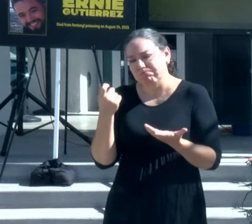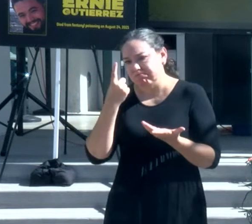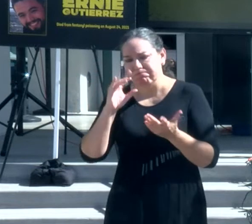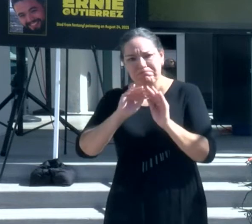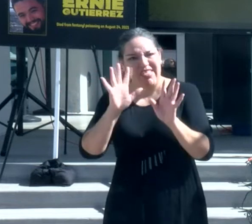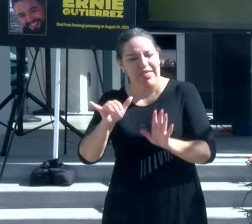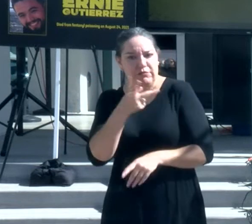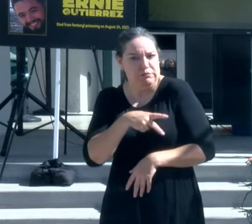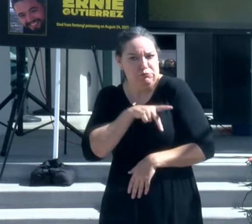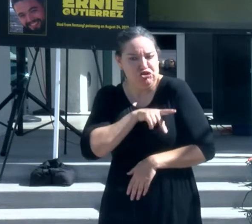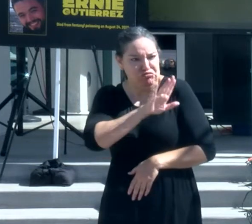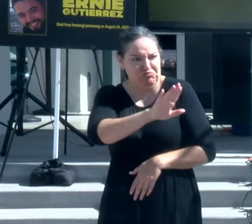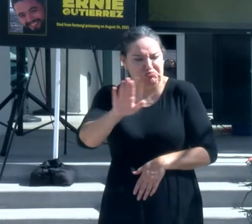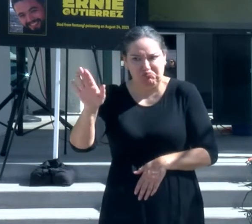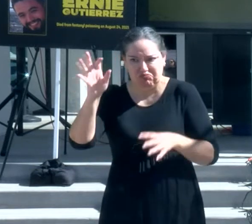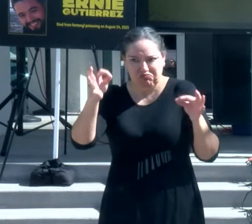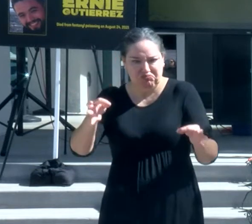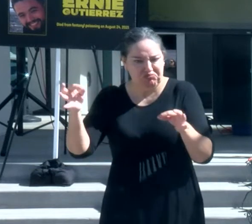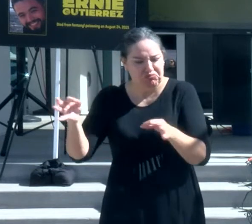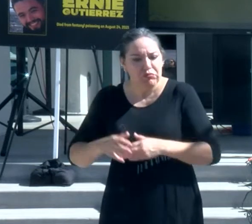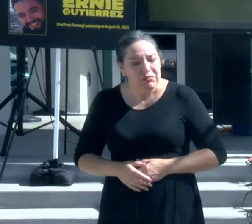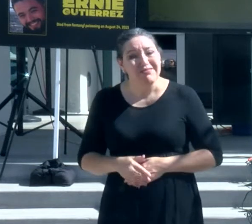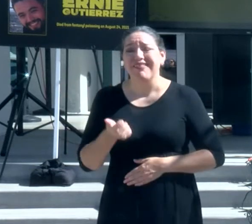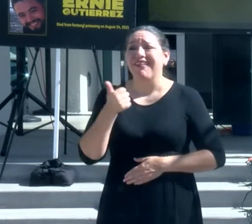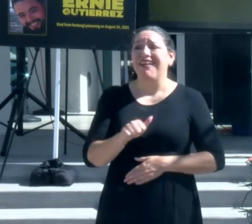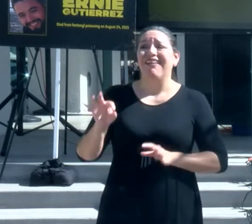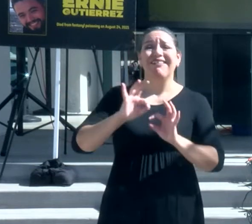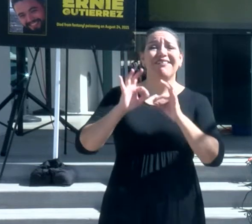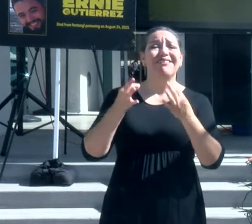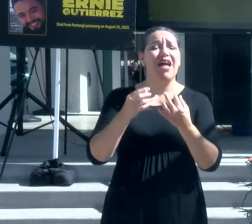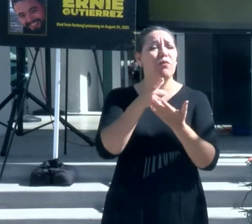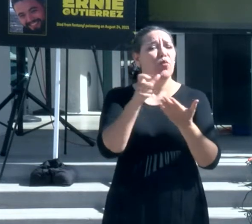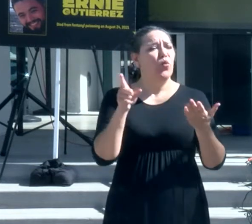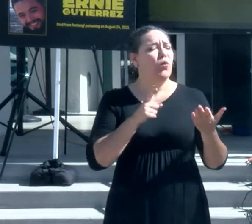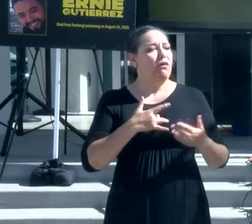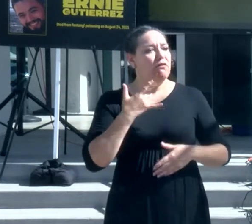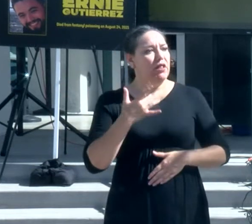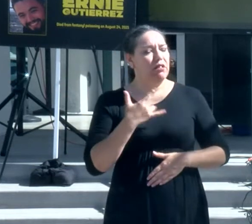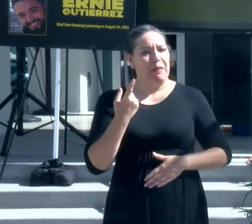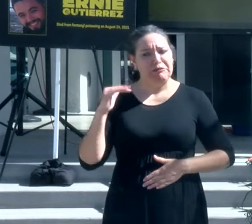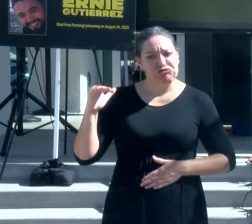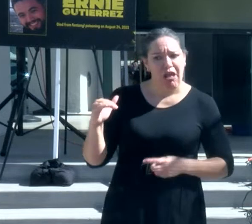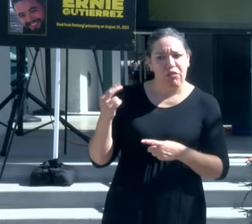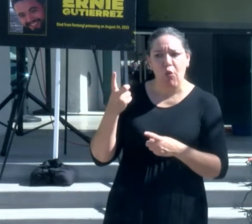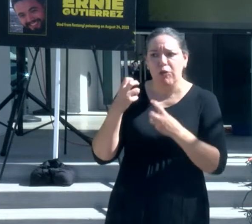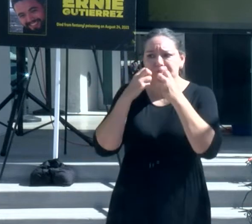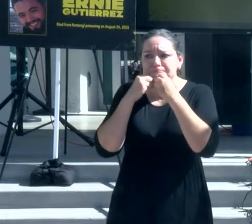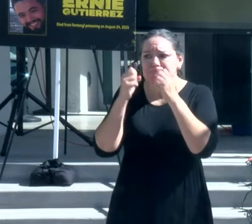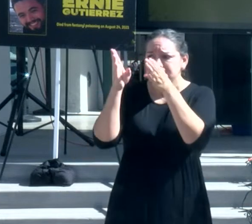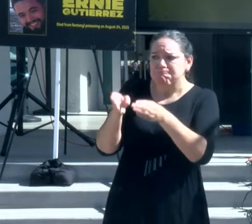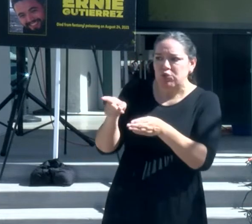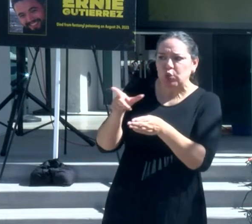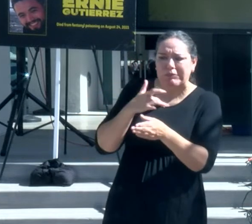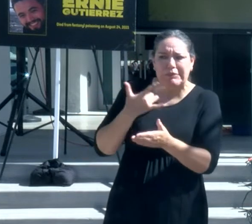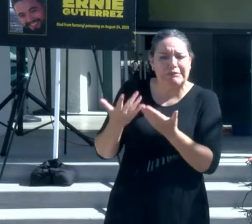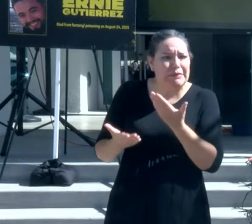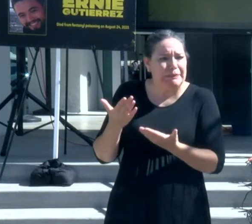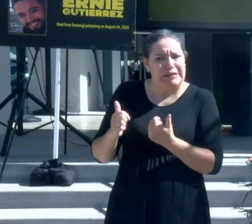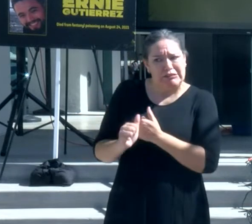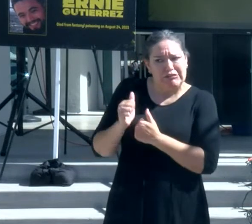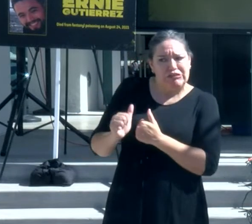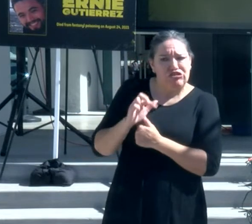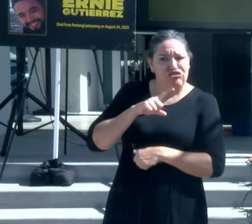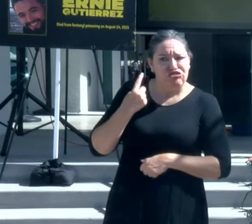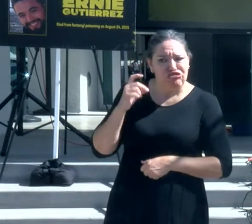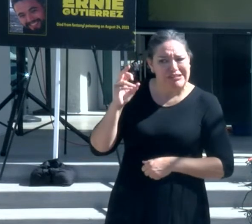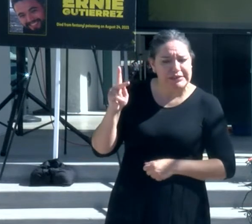decision. But for any family who feels that they may have a child or a family member who's at risk, we definitely would encourage you to